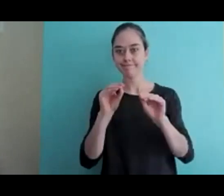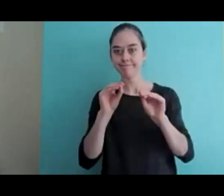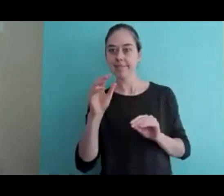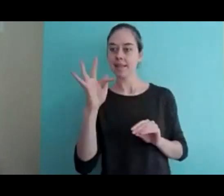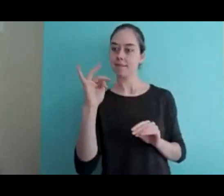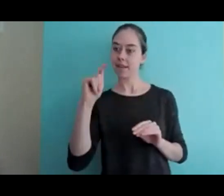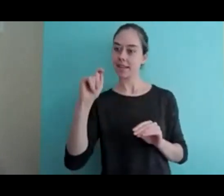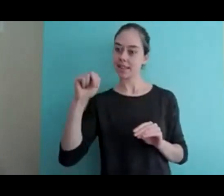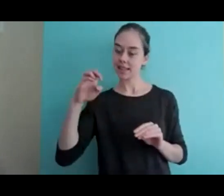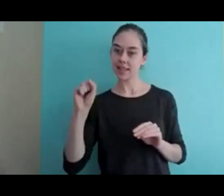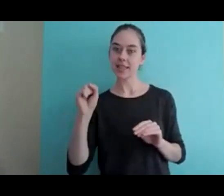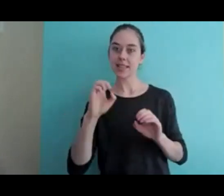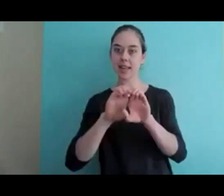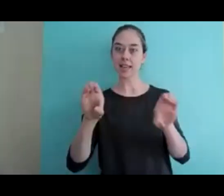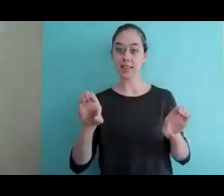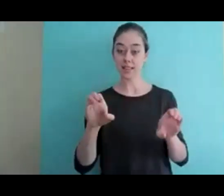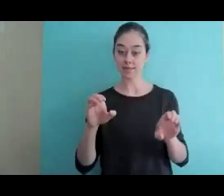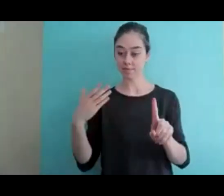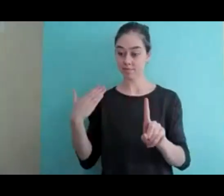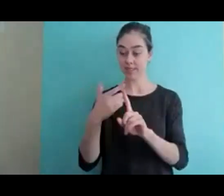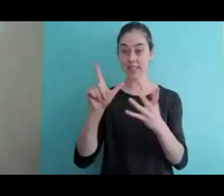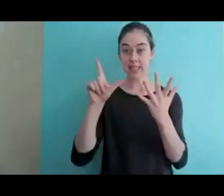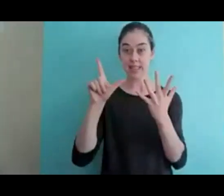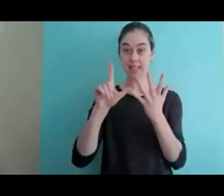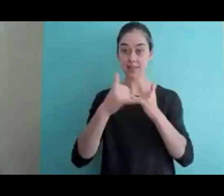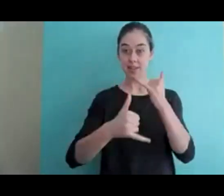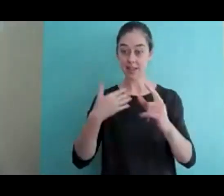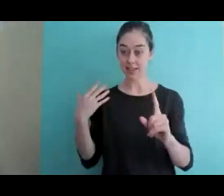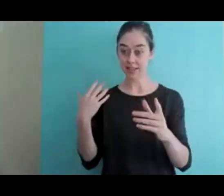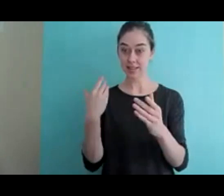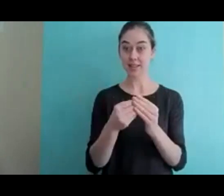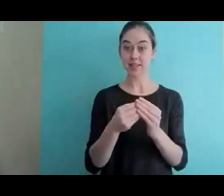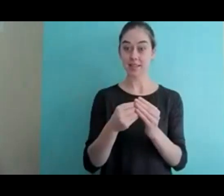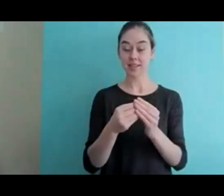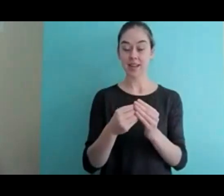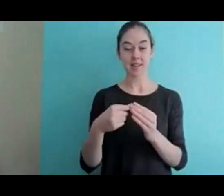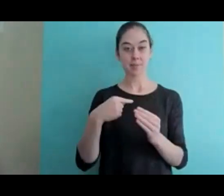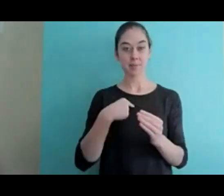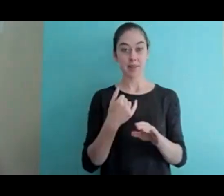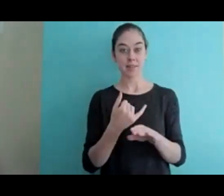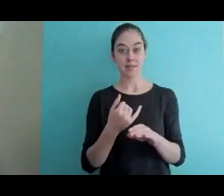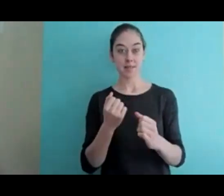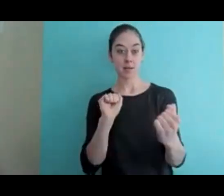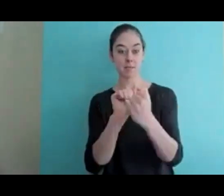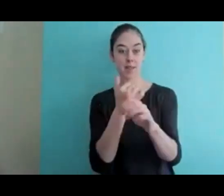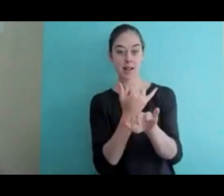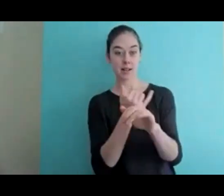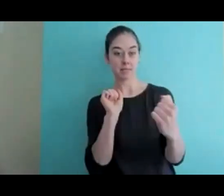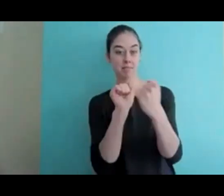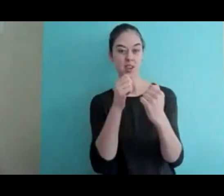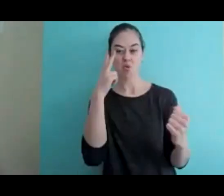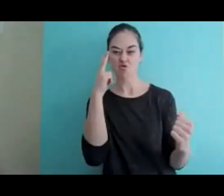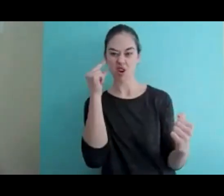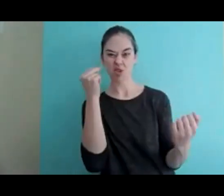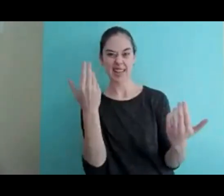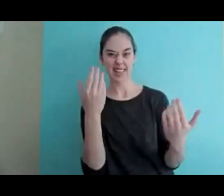And in all those years, 7 years, I've yet to meet one person who has regretted doing